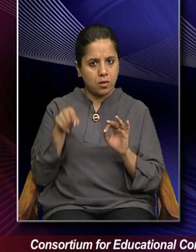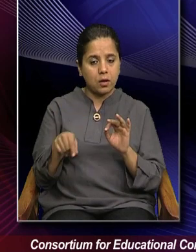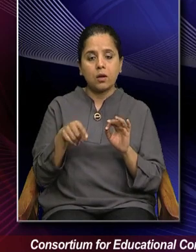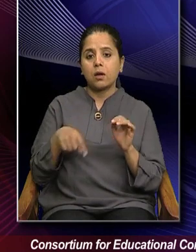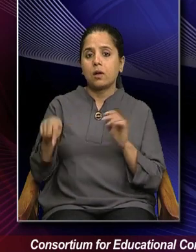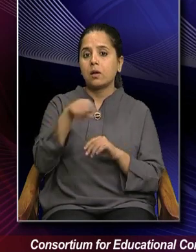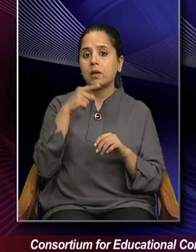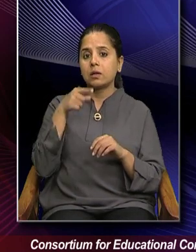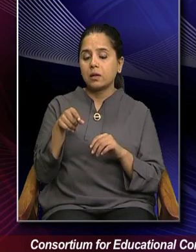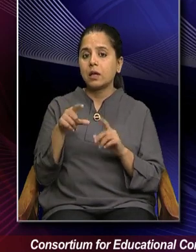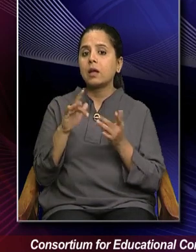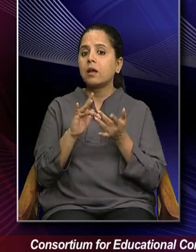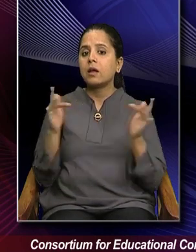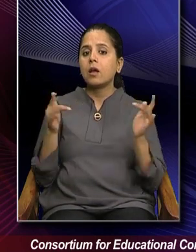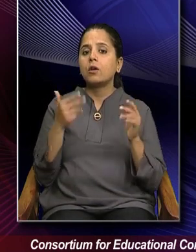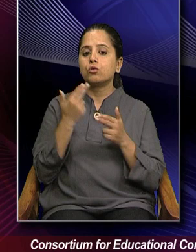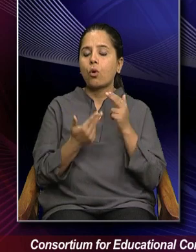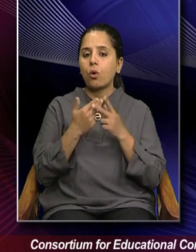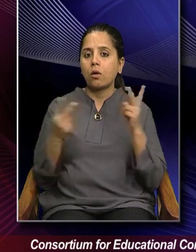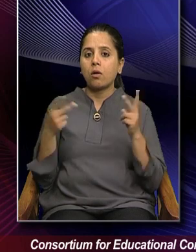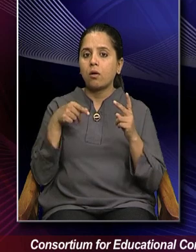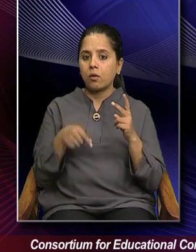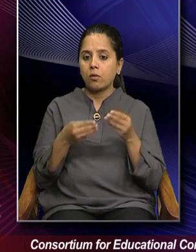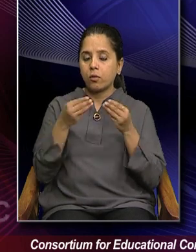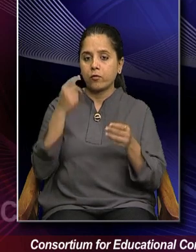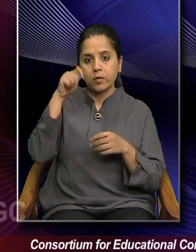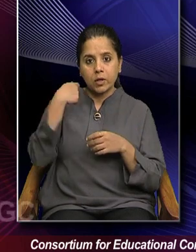the digital storytelling